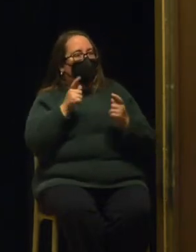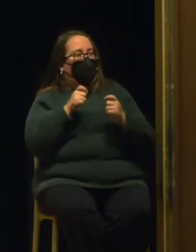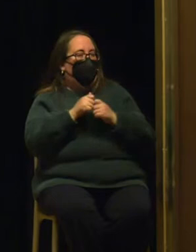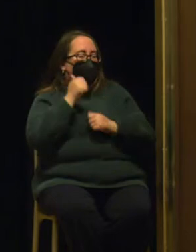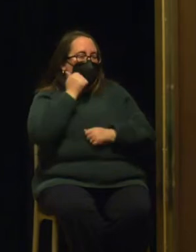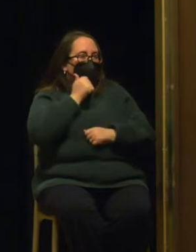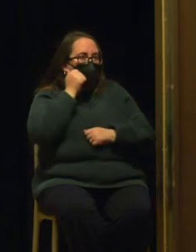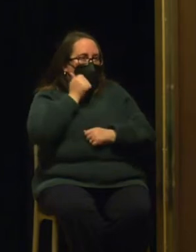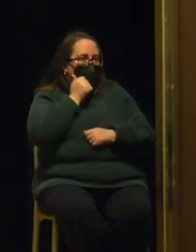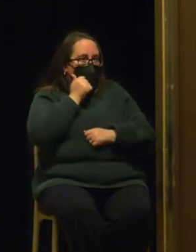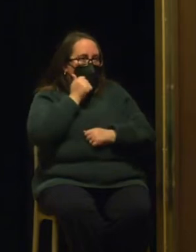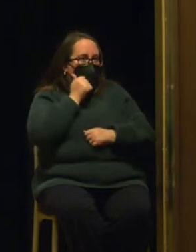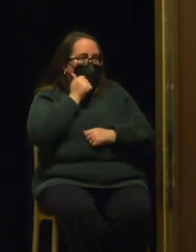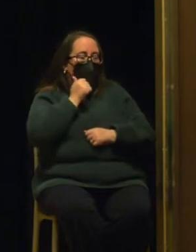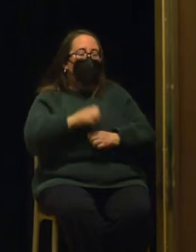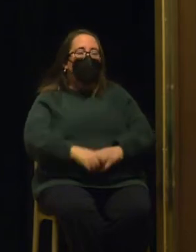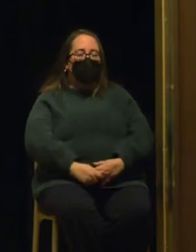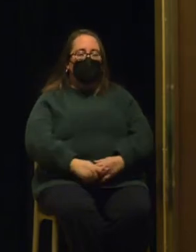day.